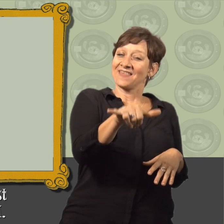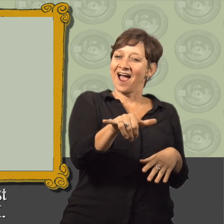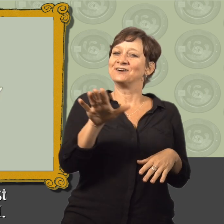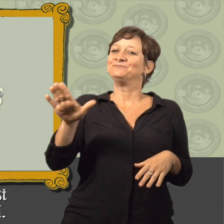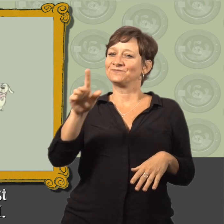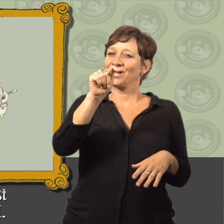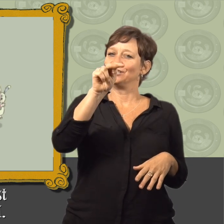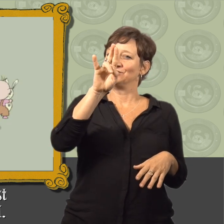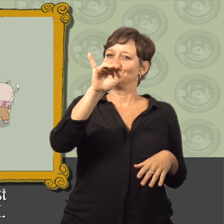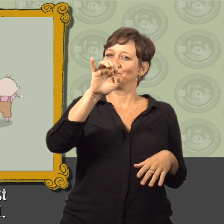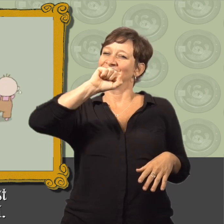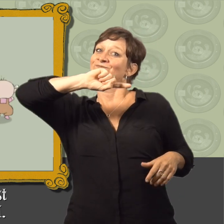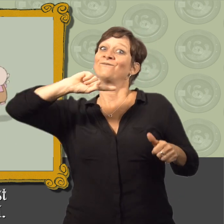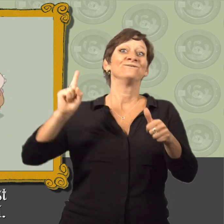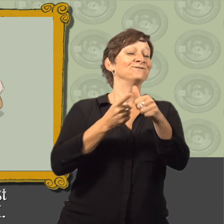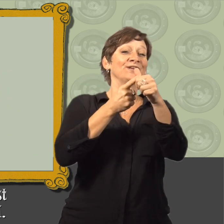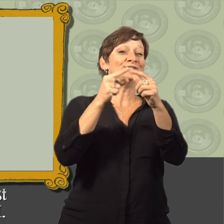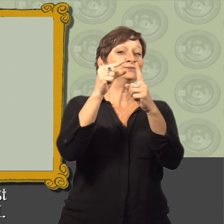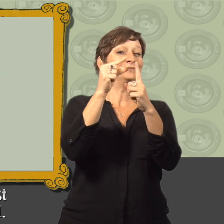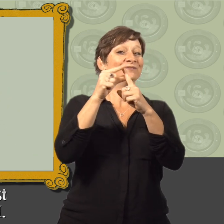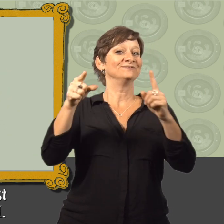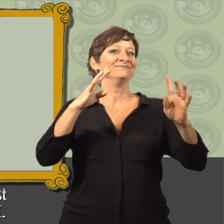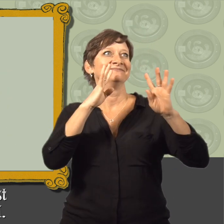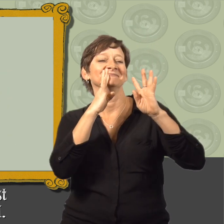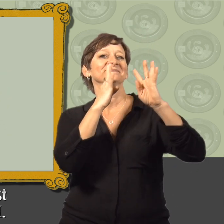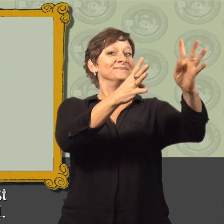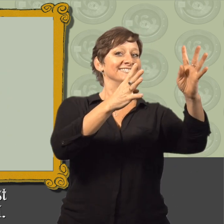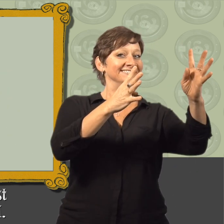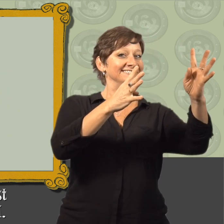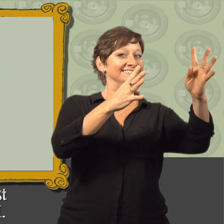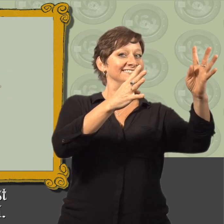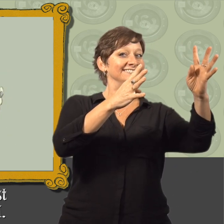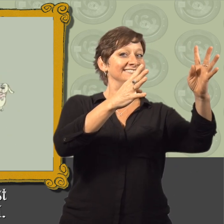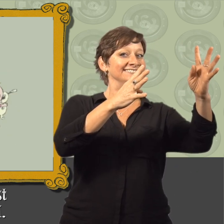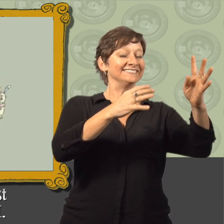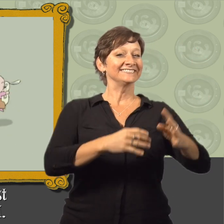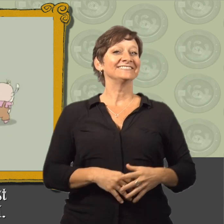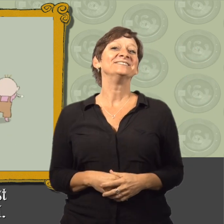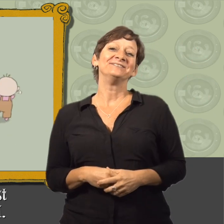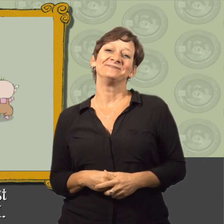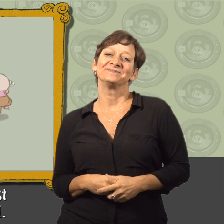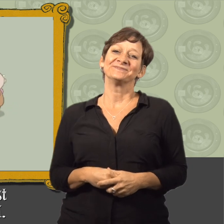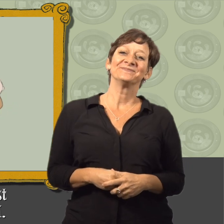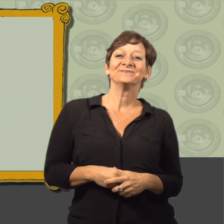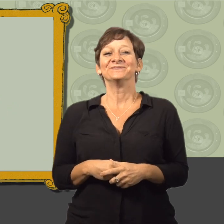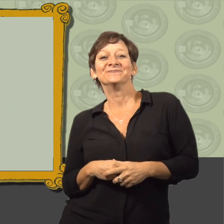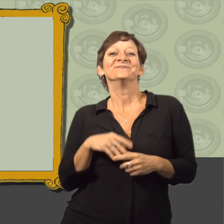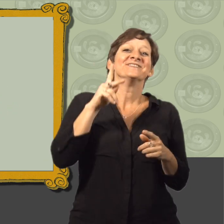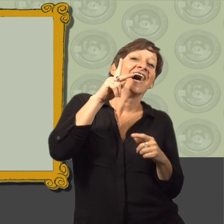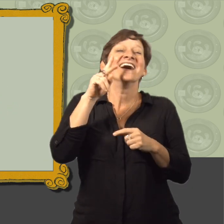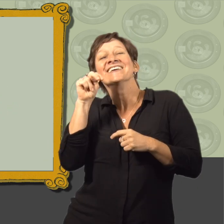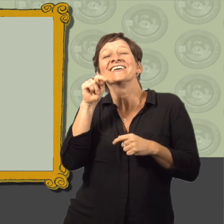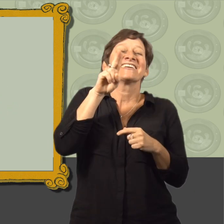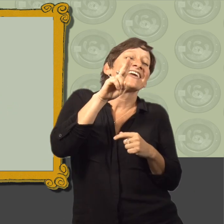And those... Were the first words... Trixie... Ever said.